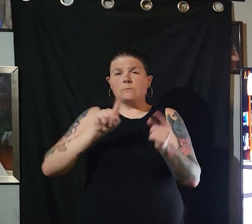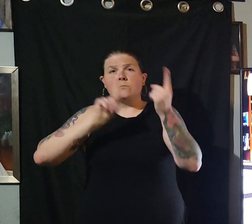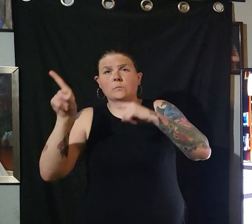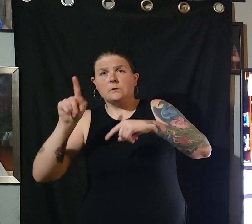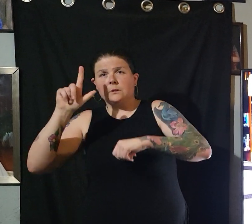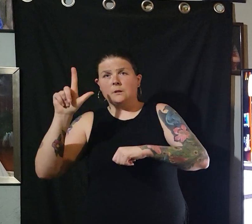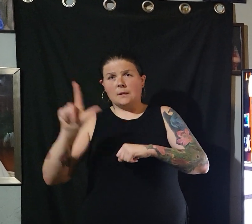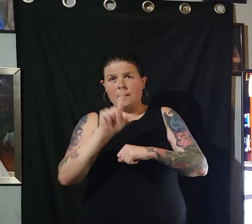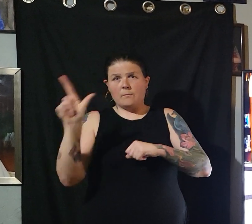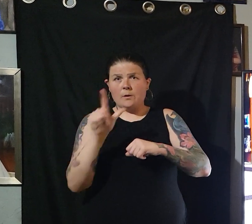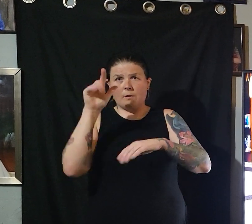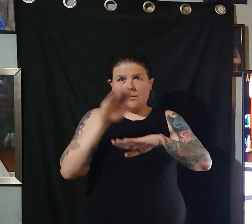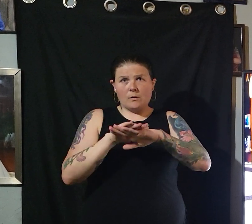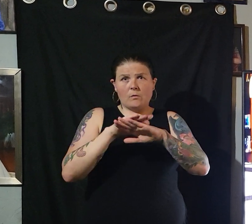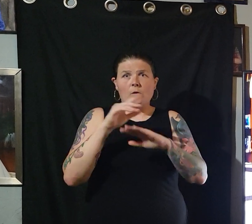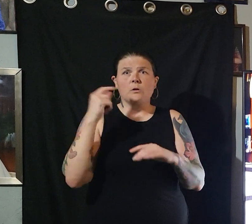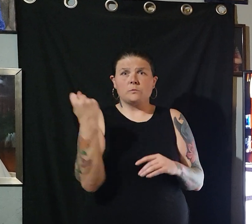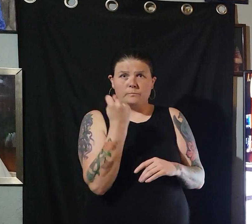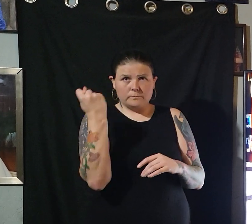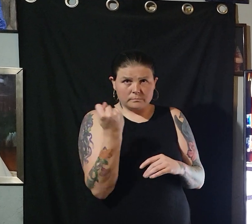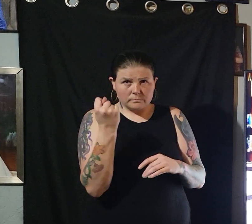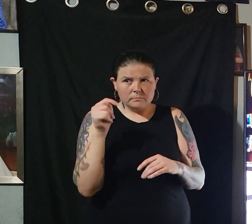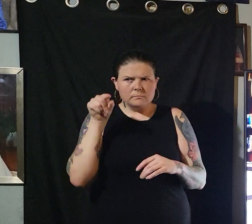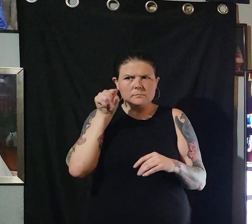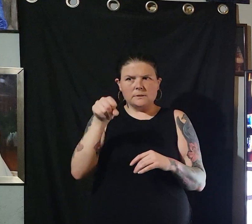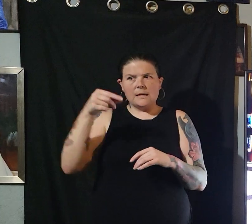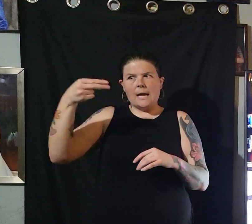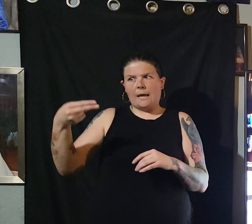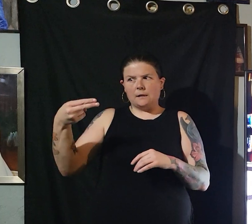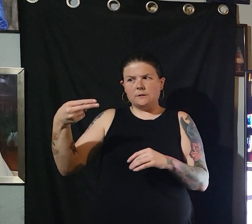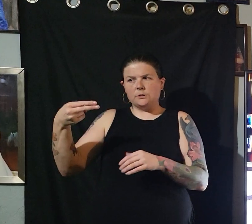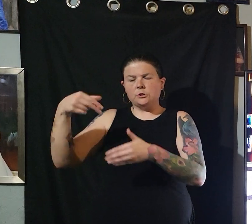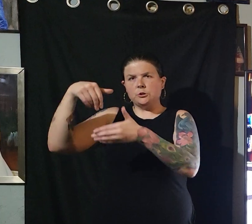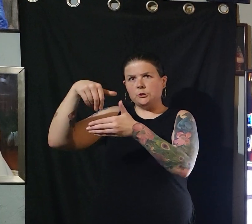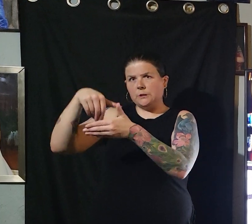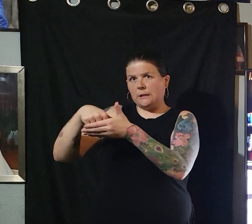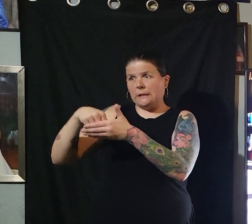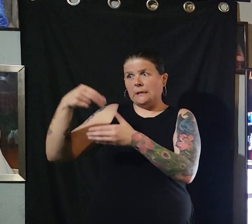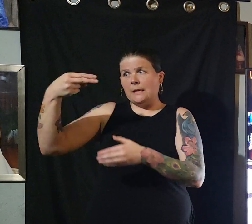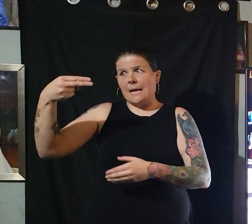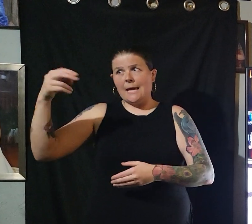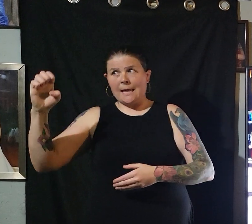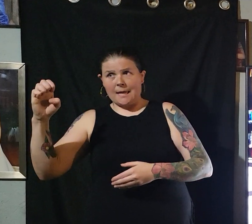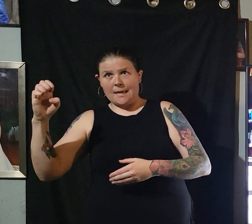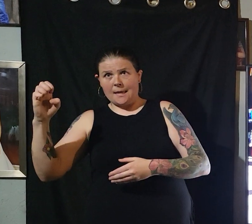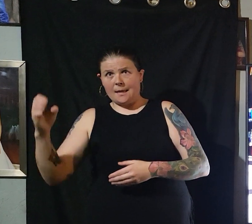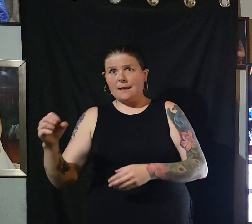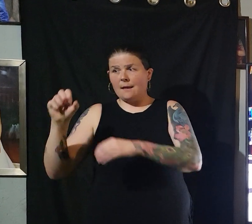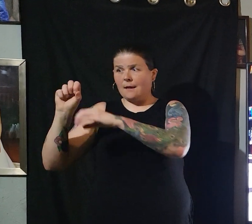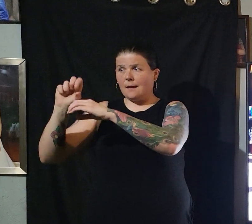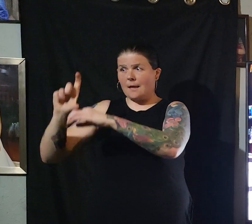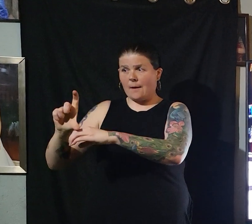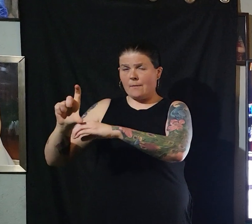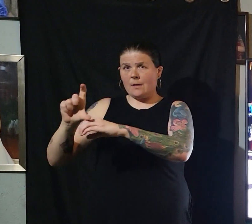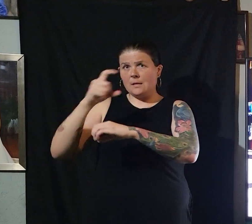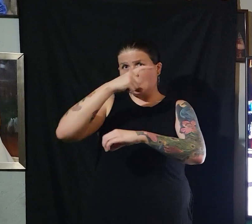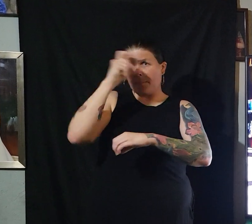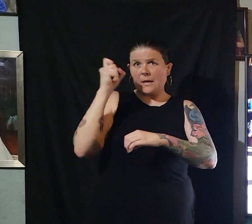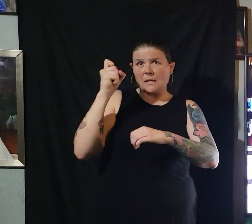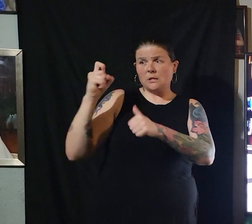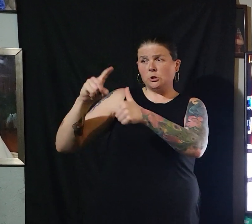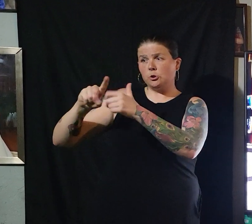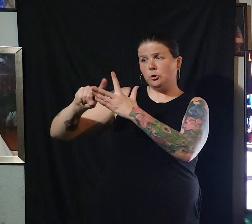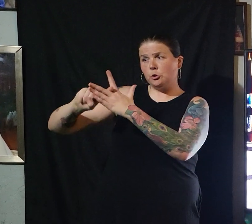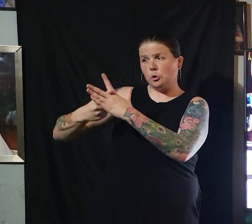the library on Tuesday. The H with the word he is capitalized because it's at